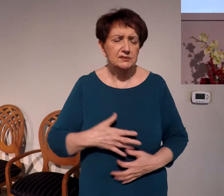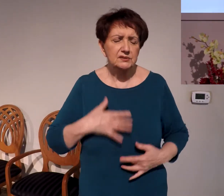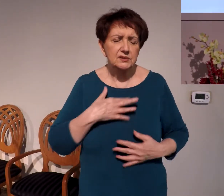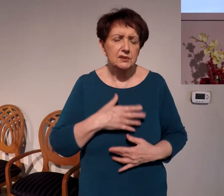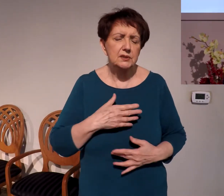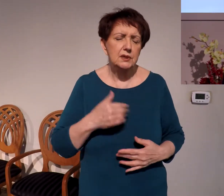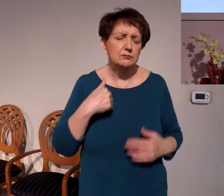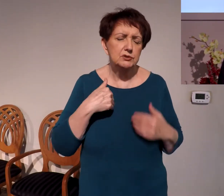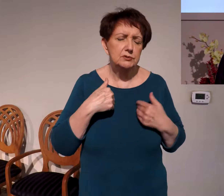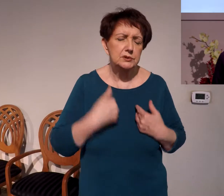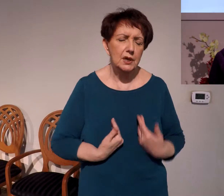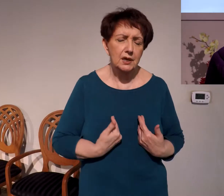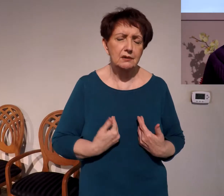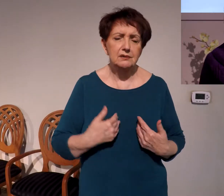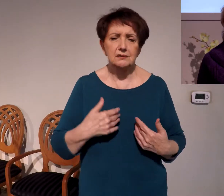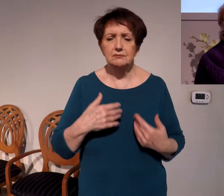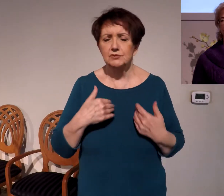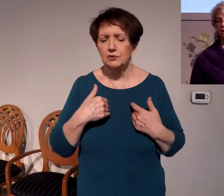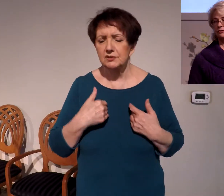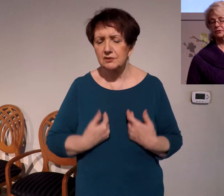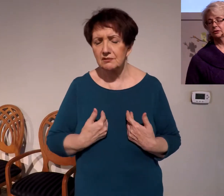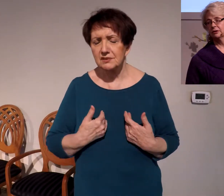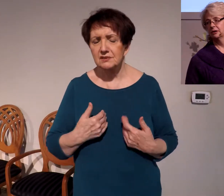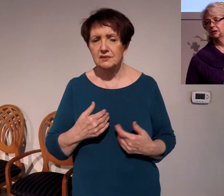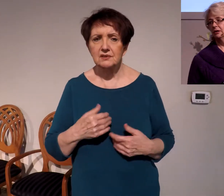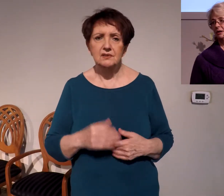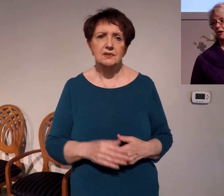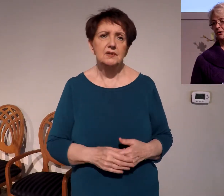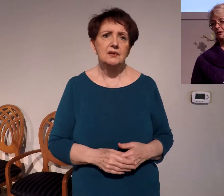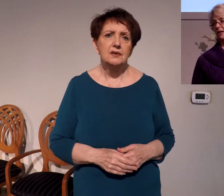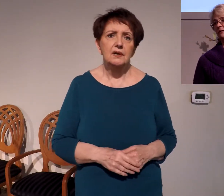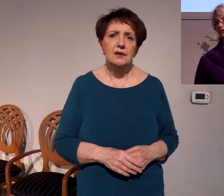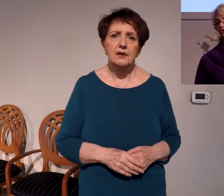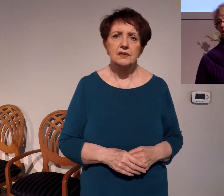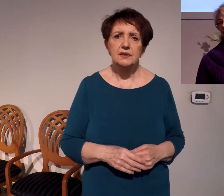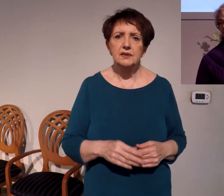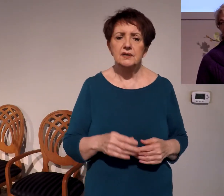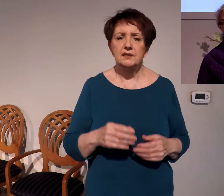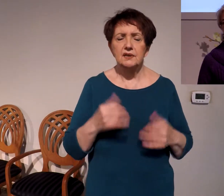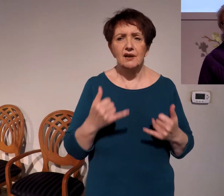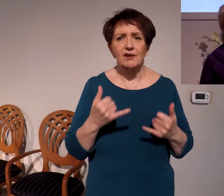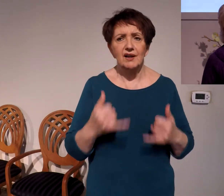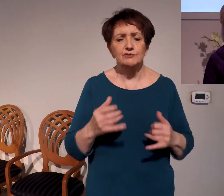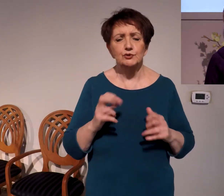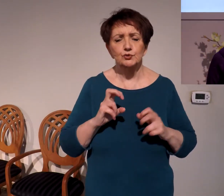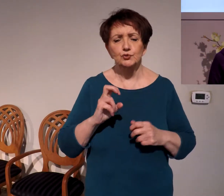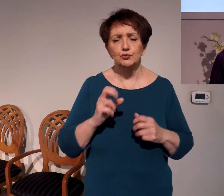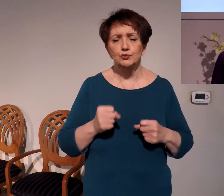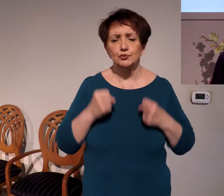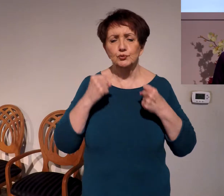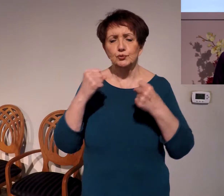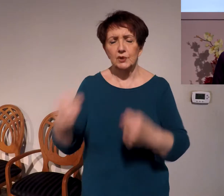so exhausted, I'm so exhausted, I'm so exhausted. Now I've got to make this drive. Well, you